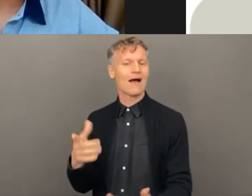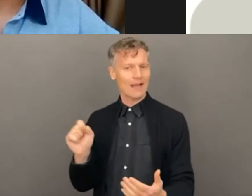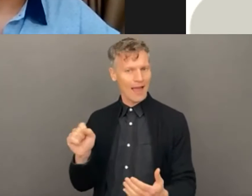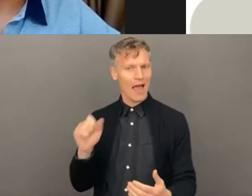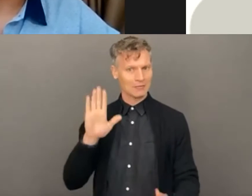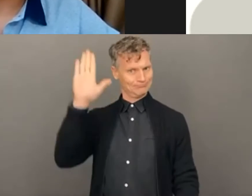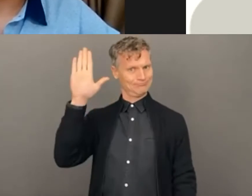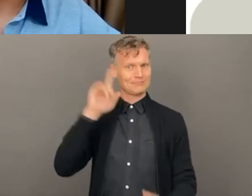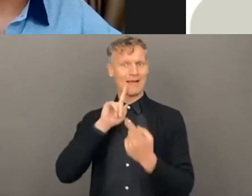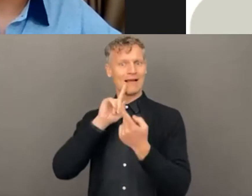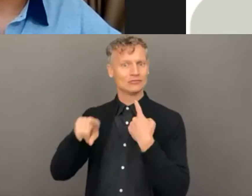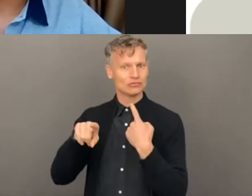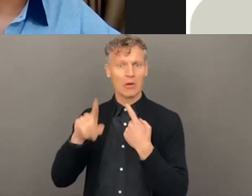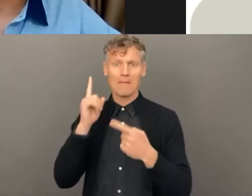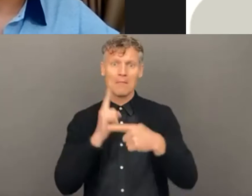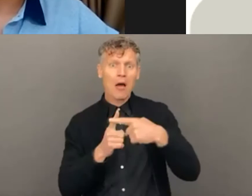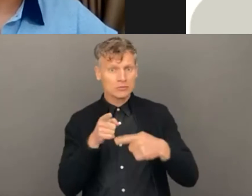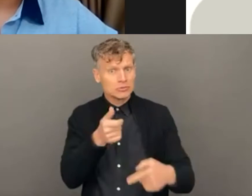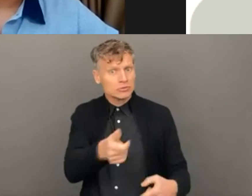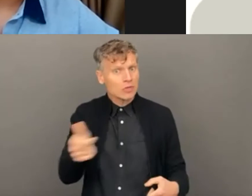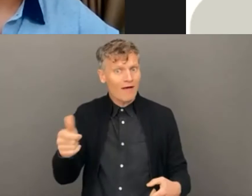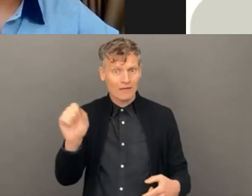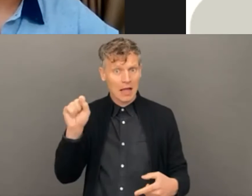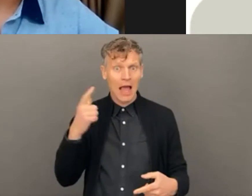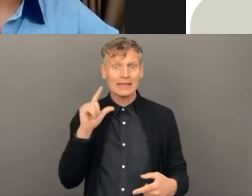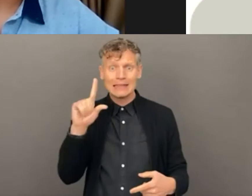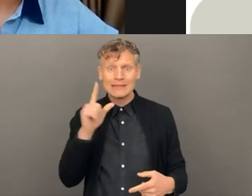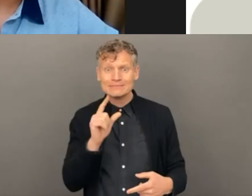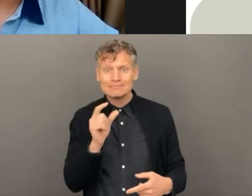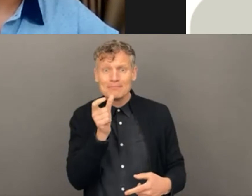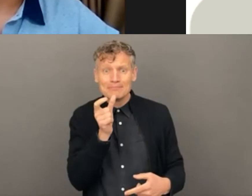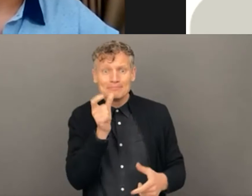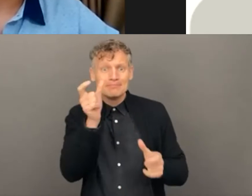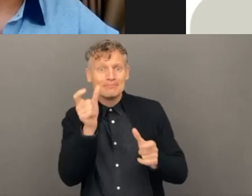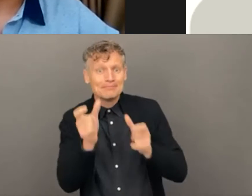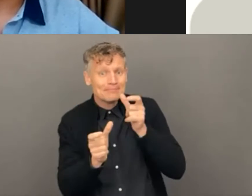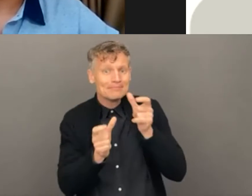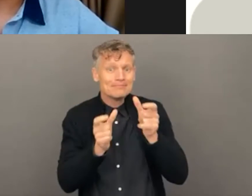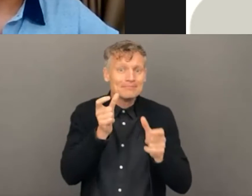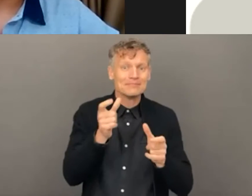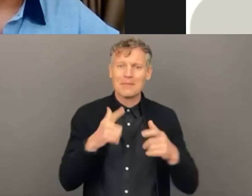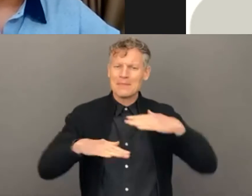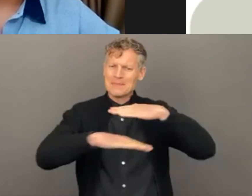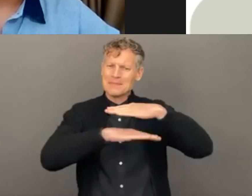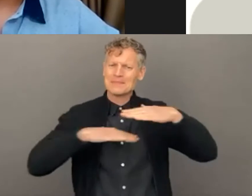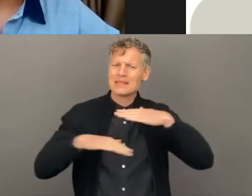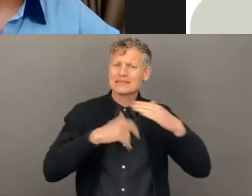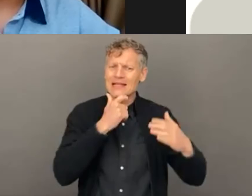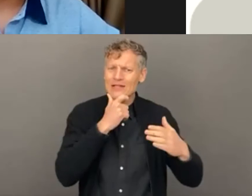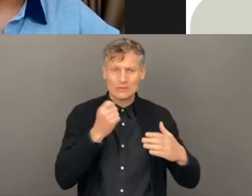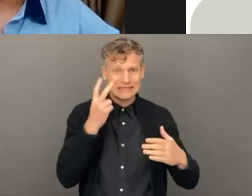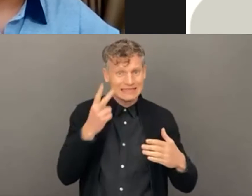to initiate some very basic conversation. So we can see that the confidence of the students is improved. Their